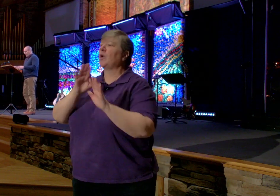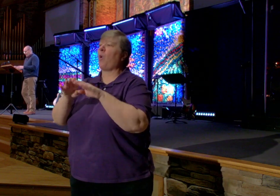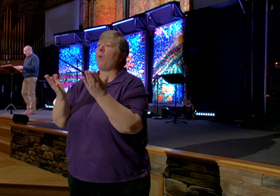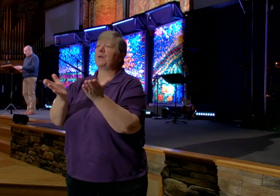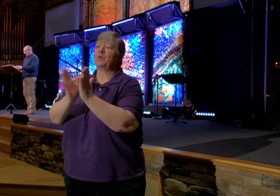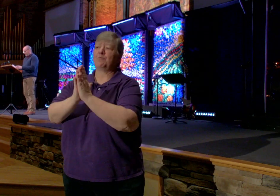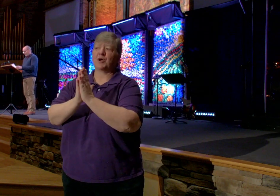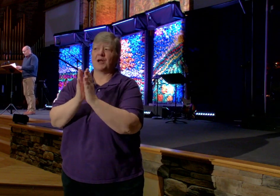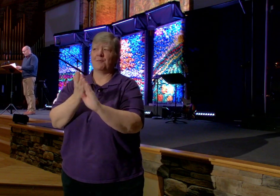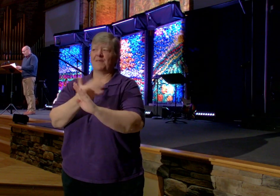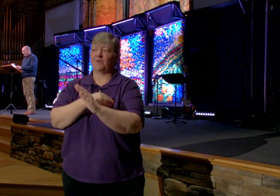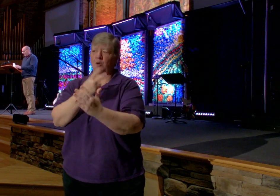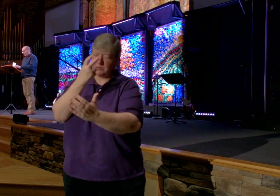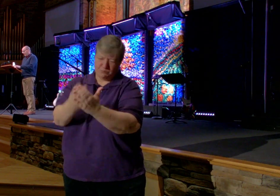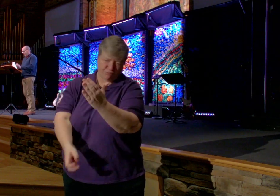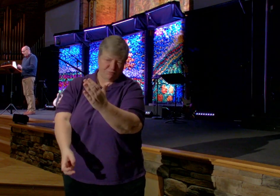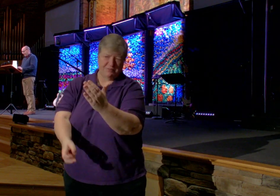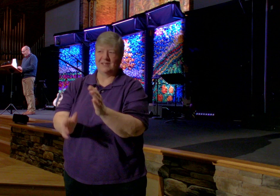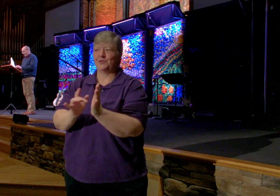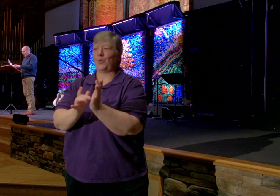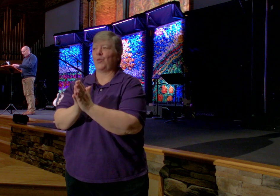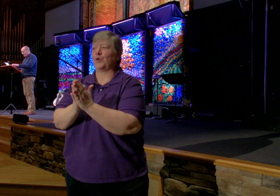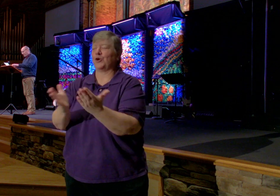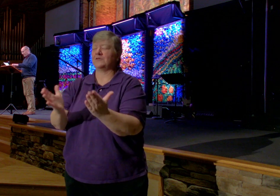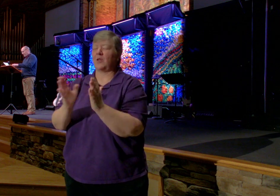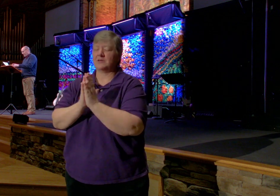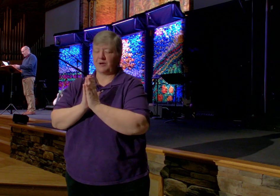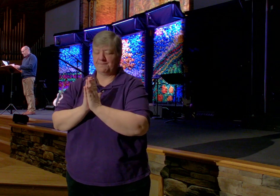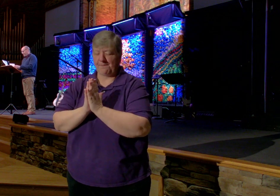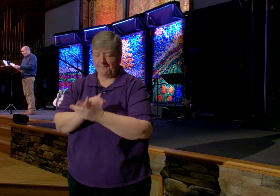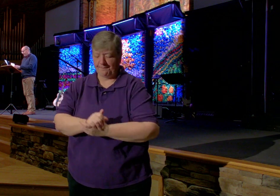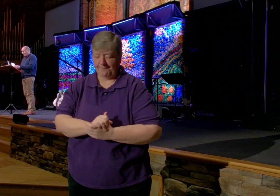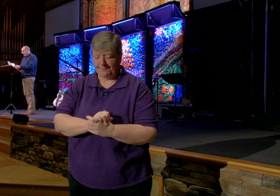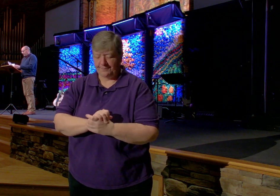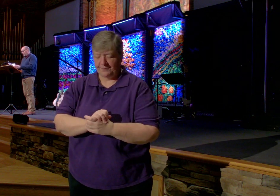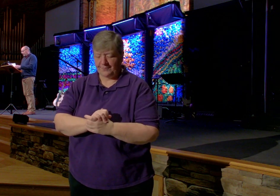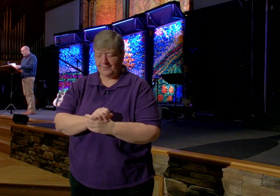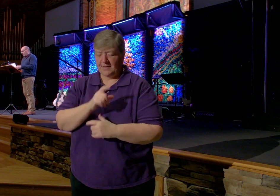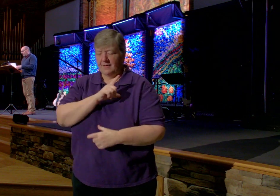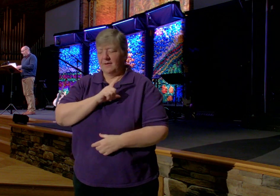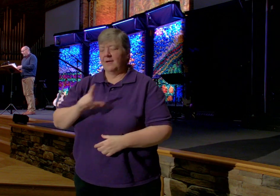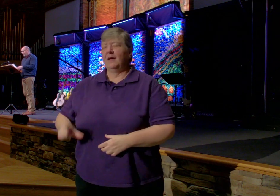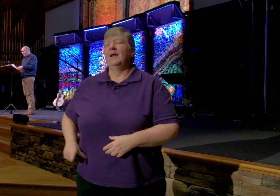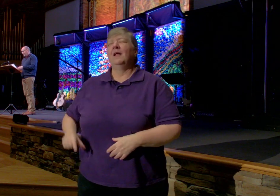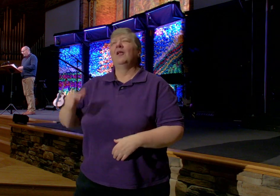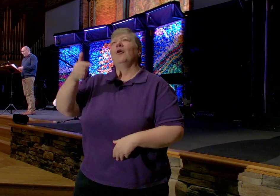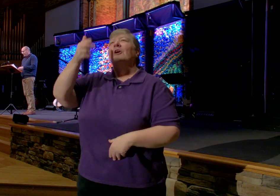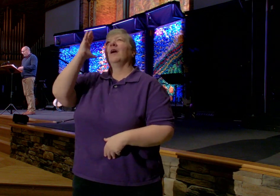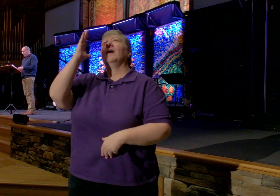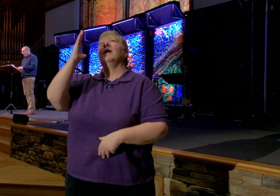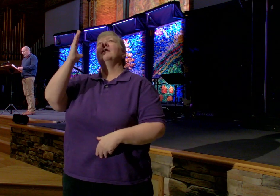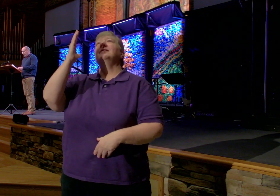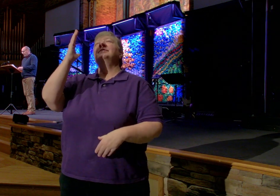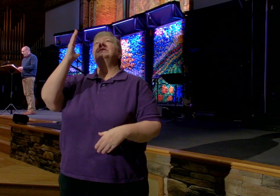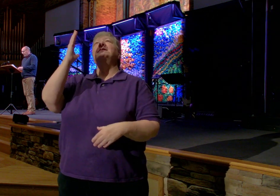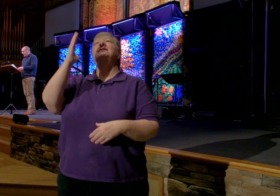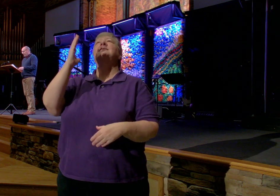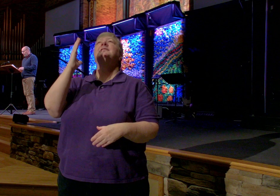to just open with prayer before we get into God's Word. So would you bow your heads in prayer with me? Oh, Lord God,